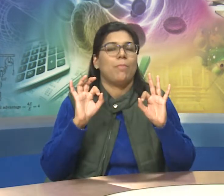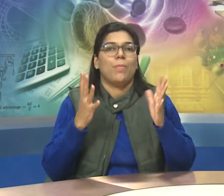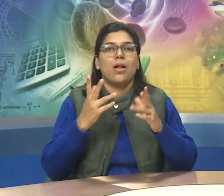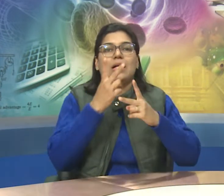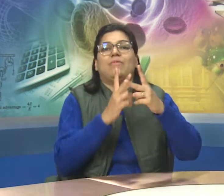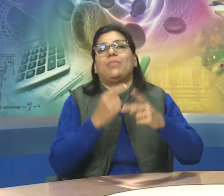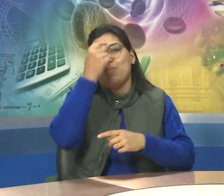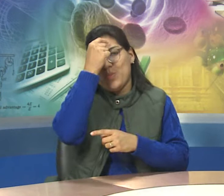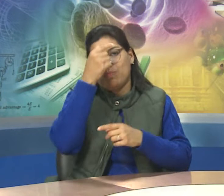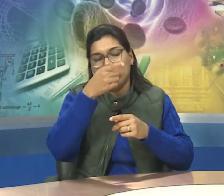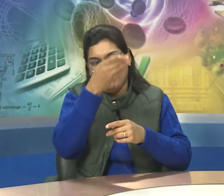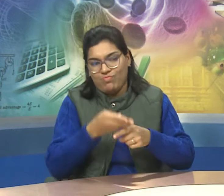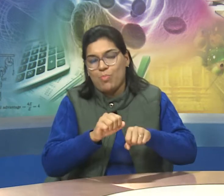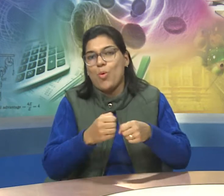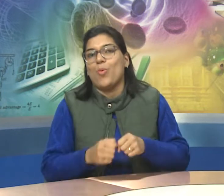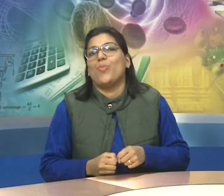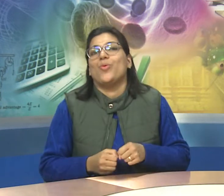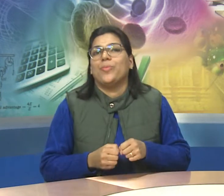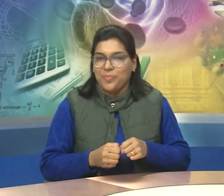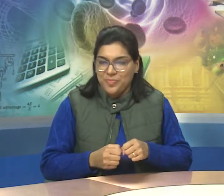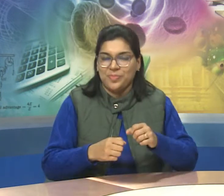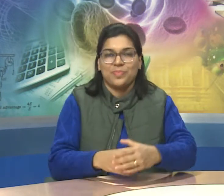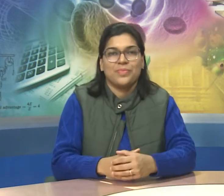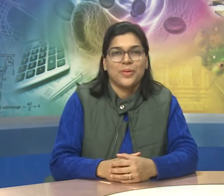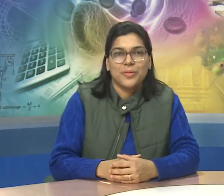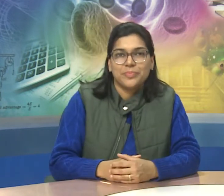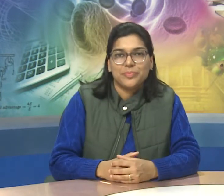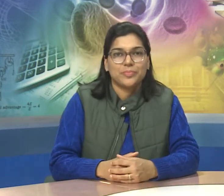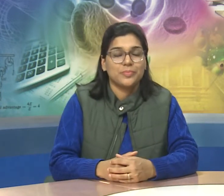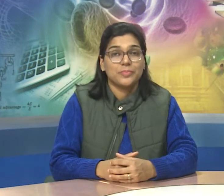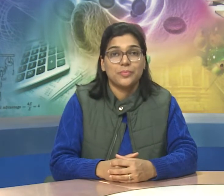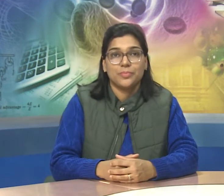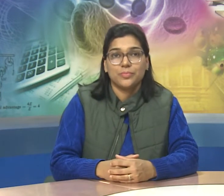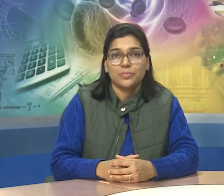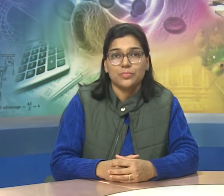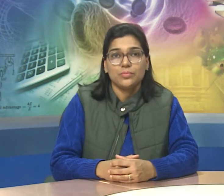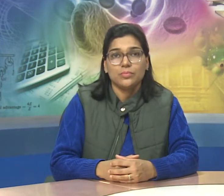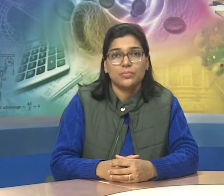physical, mental, emotional and moral.